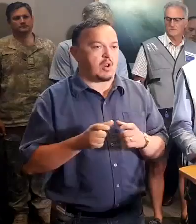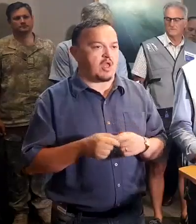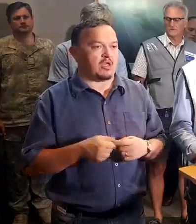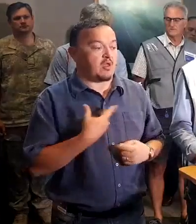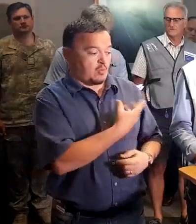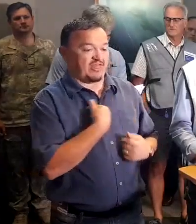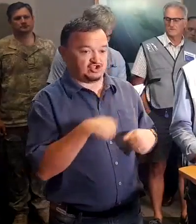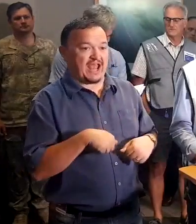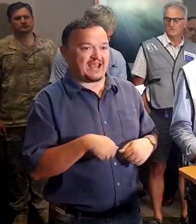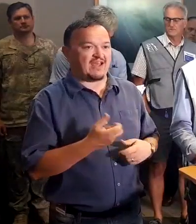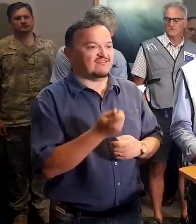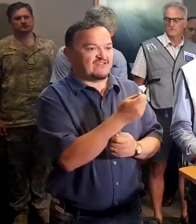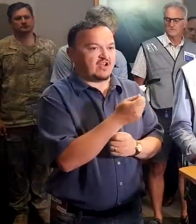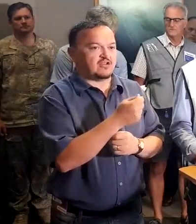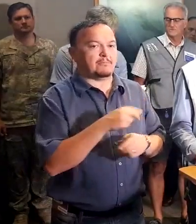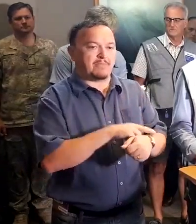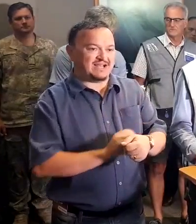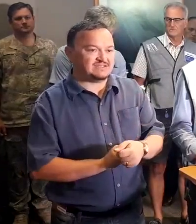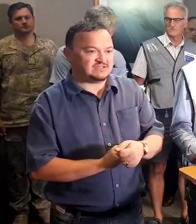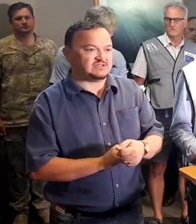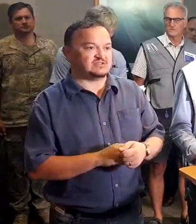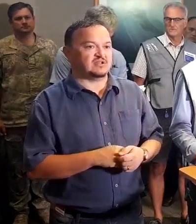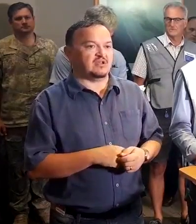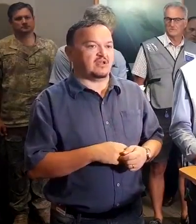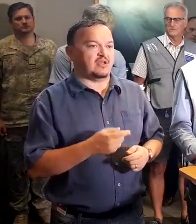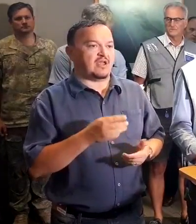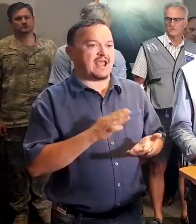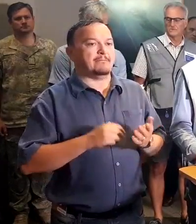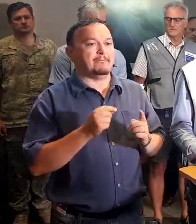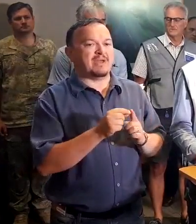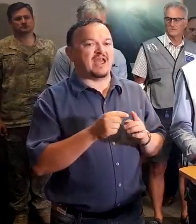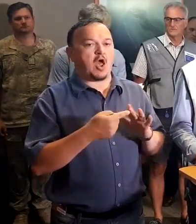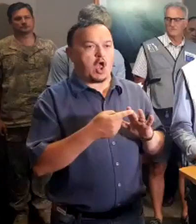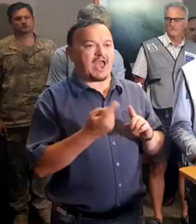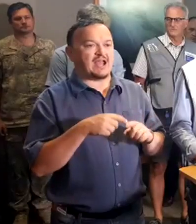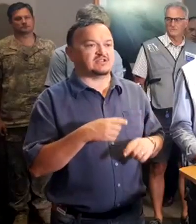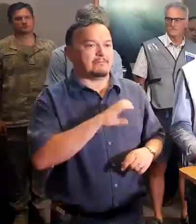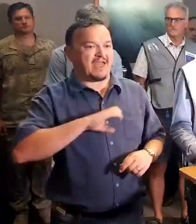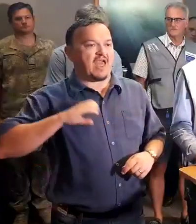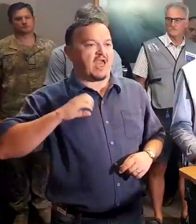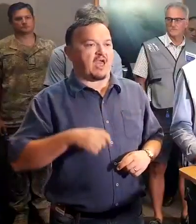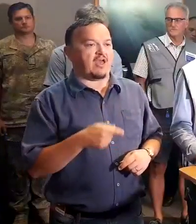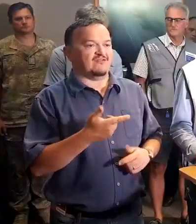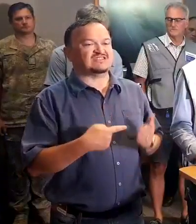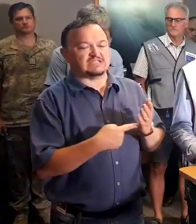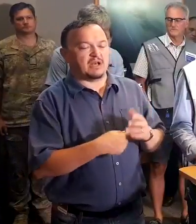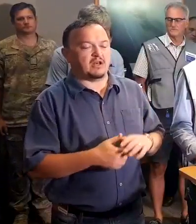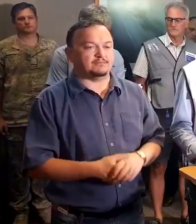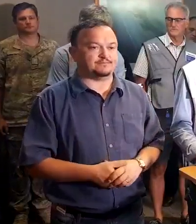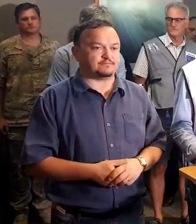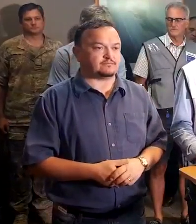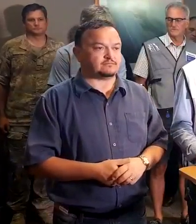New Zealand, Police, Ministry for Primary Industries and the Mayor of Tasman, Richard Kempthorne. I'm pleased to report that again we